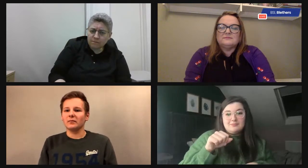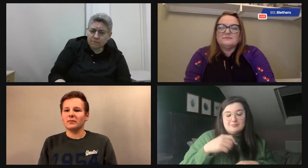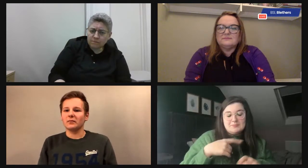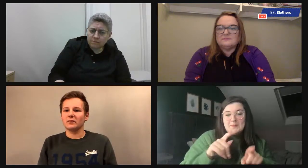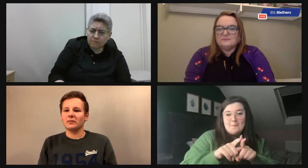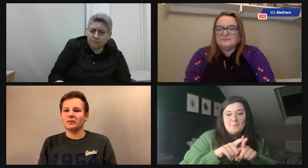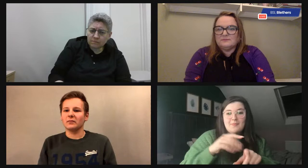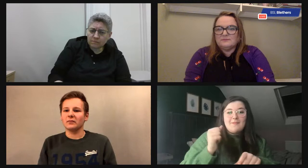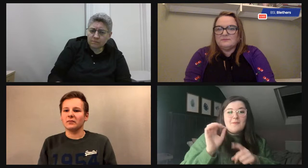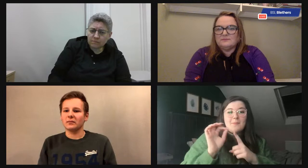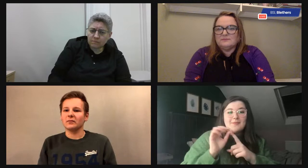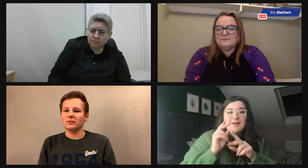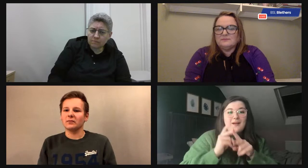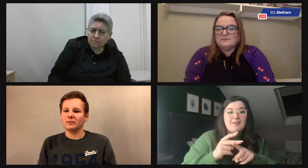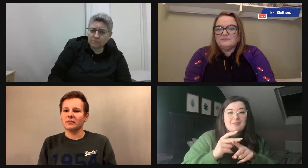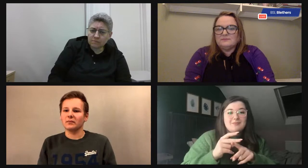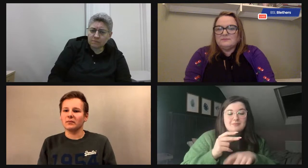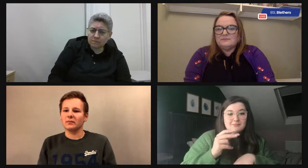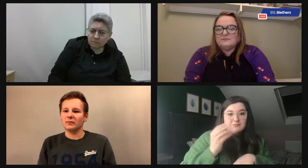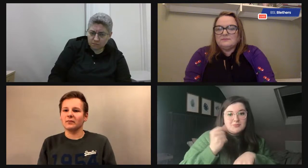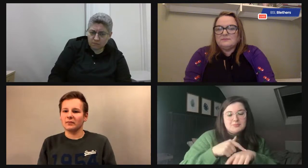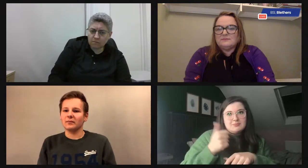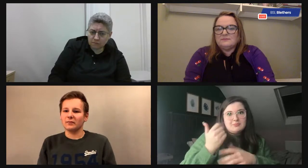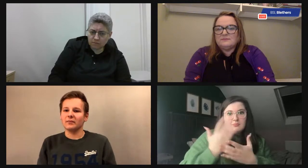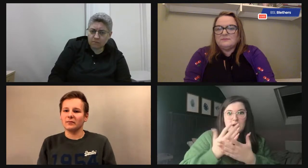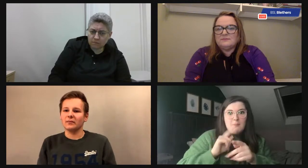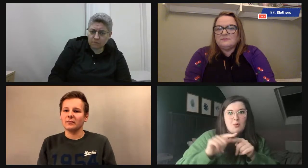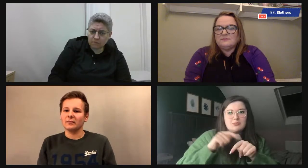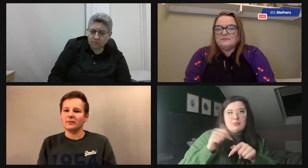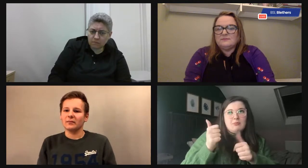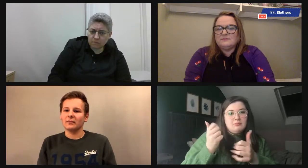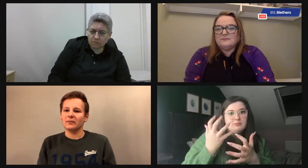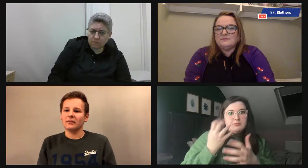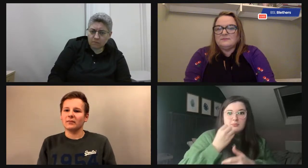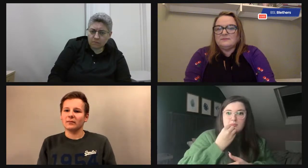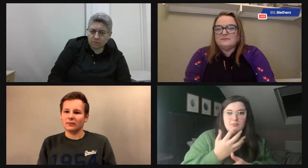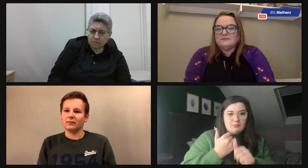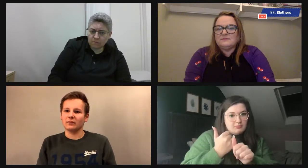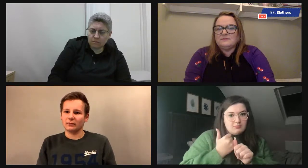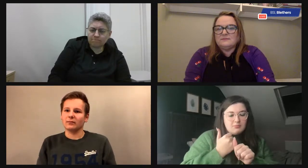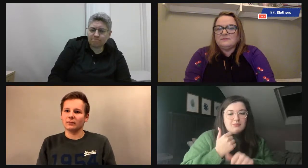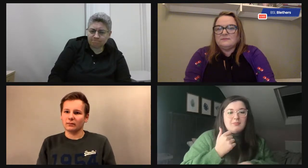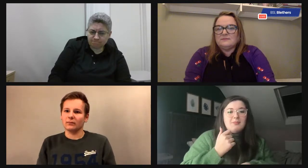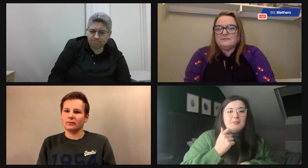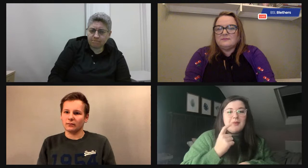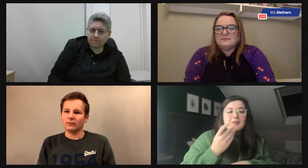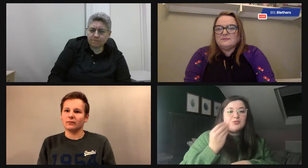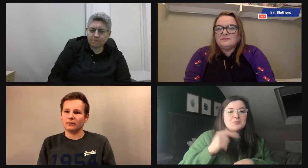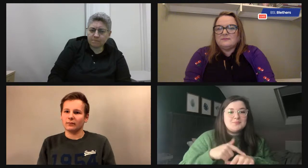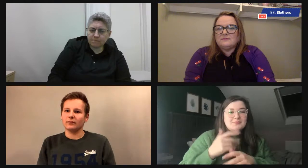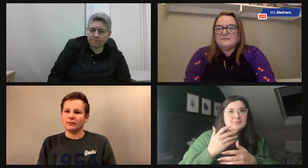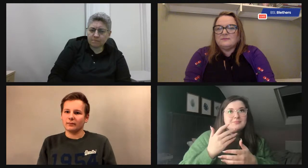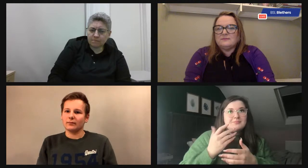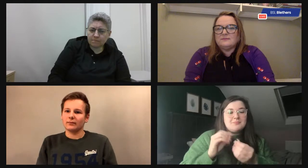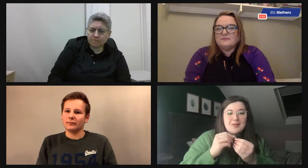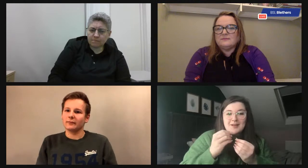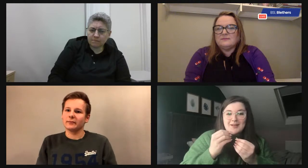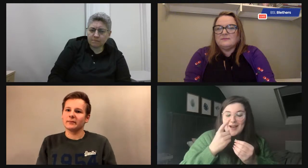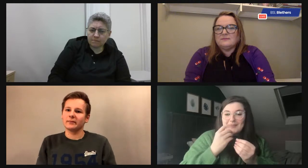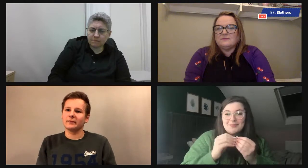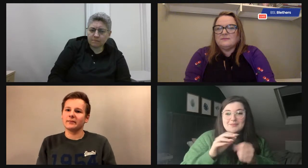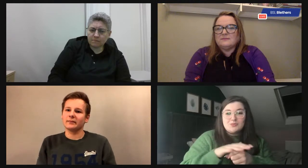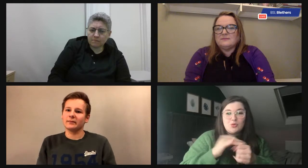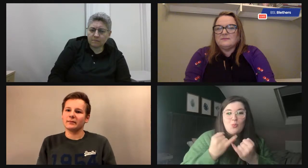saying you didn't have that in your time at school. Yeah, when I was at school, I was the same as Kristers. I had a pastoral